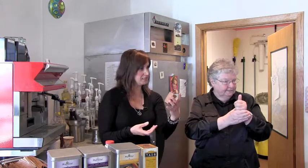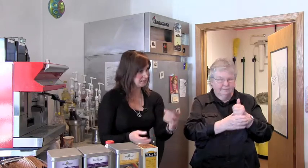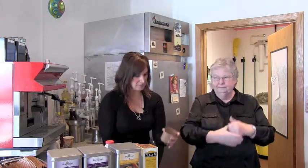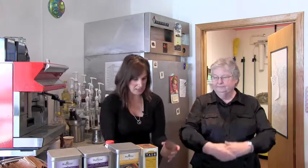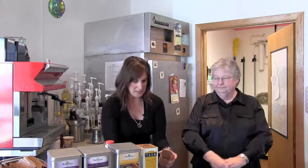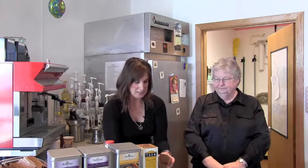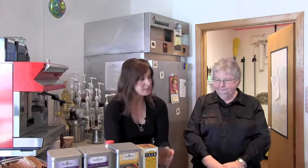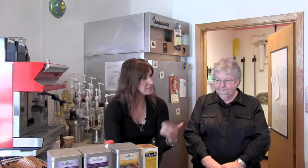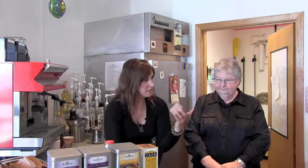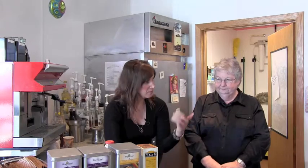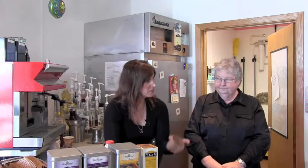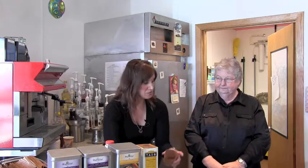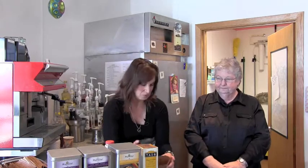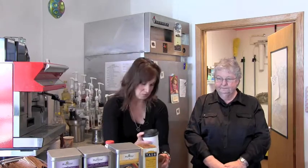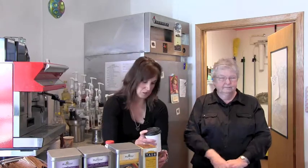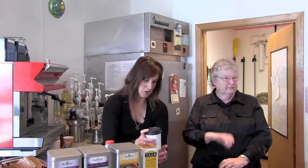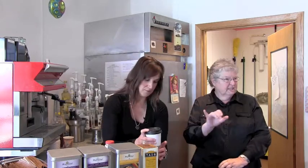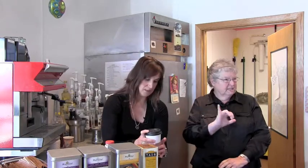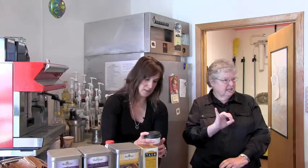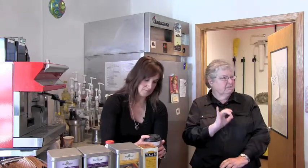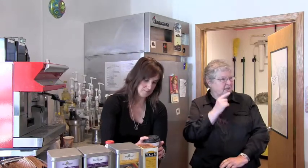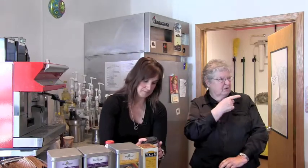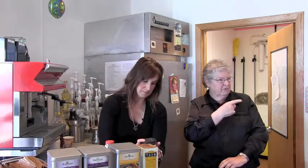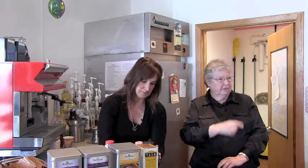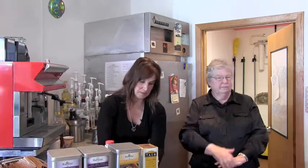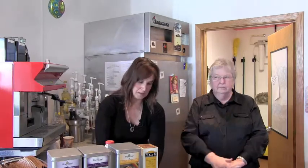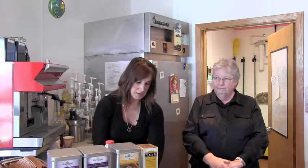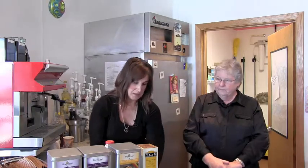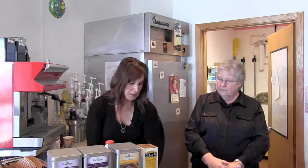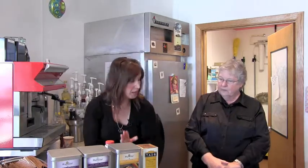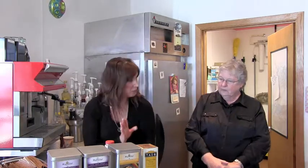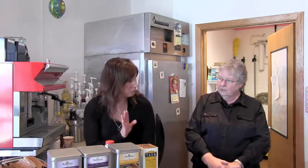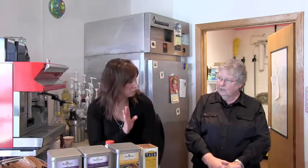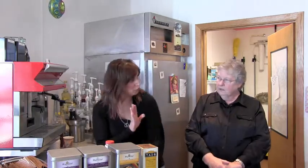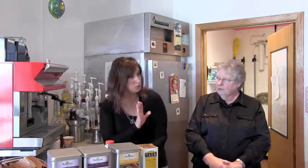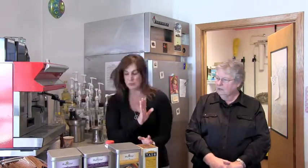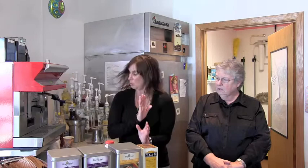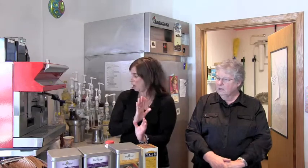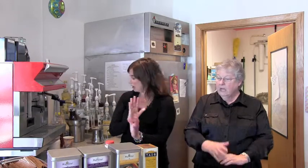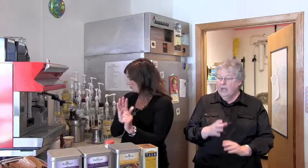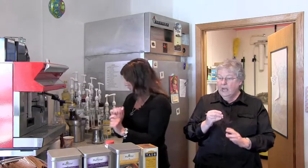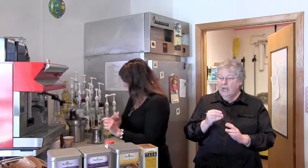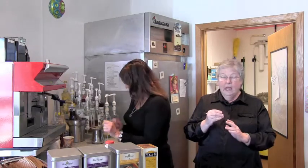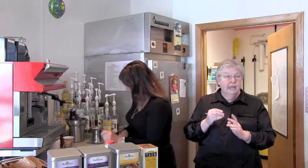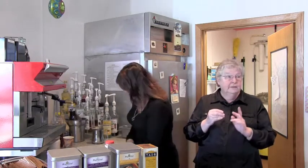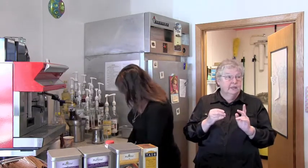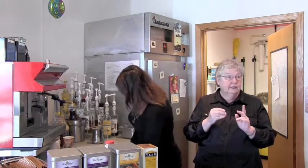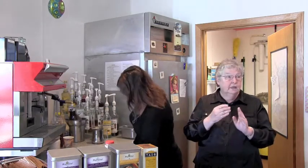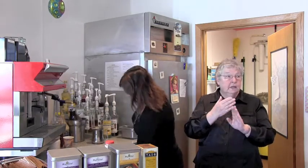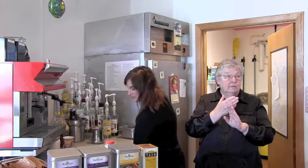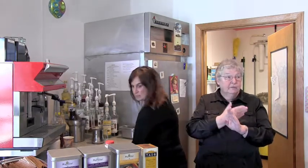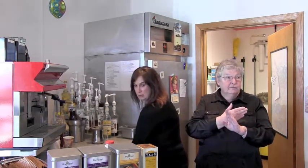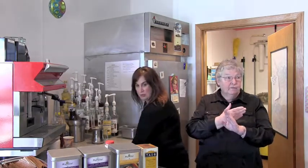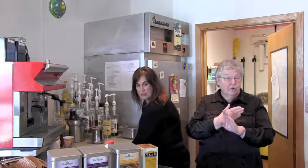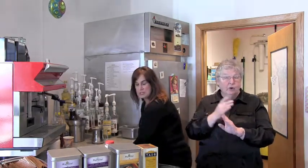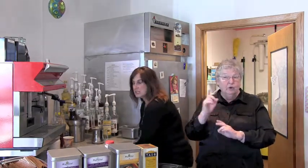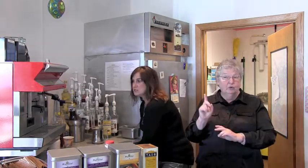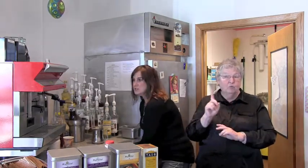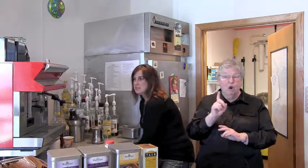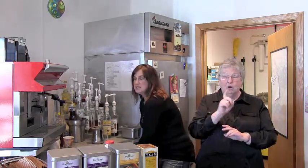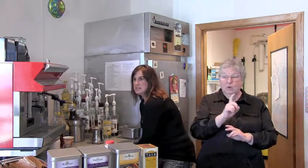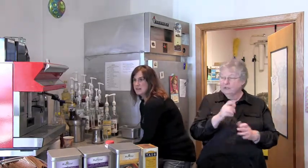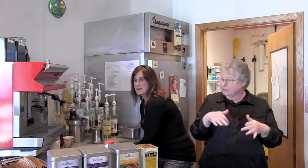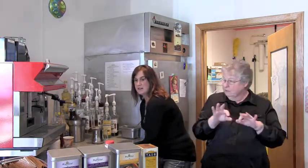And the sleeve on, same as you do with the coffee. And Okay. before you walk away, it's